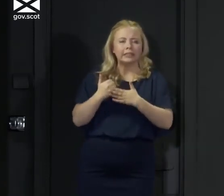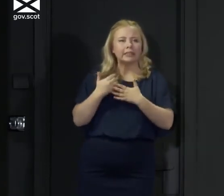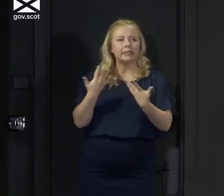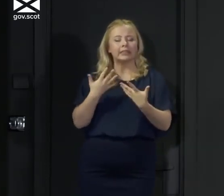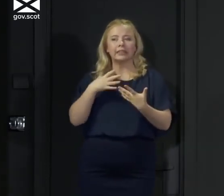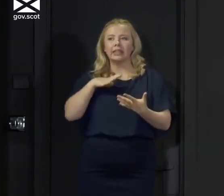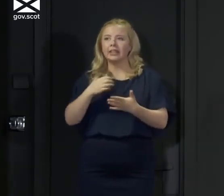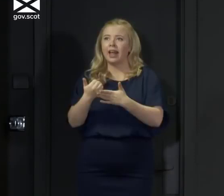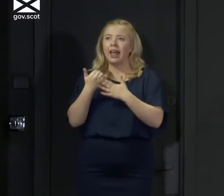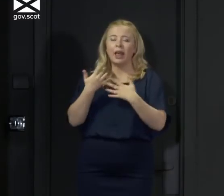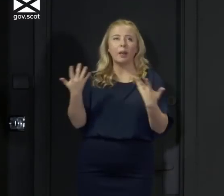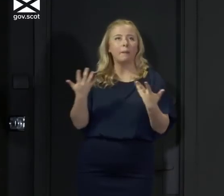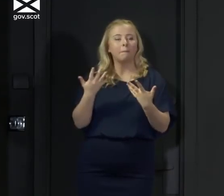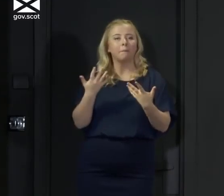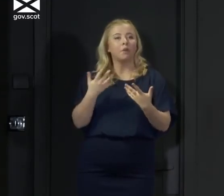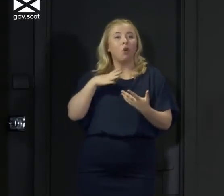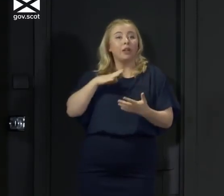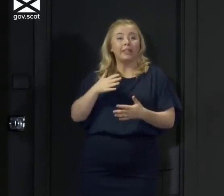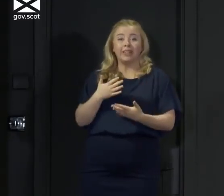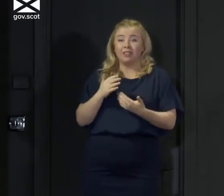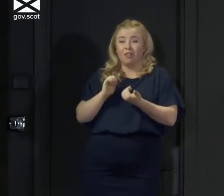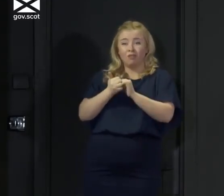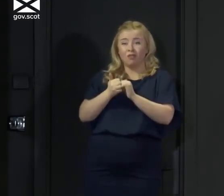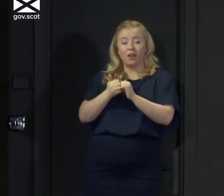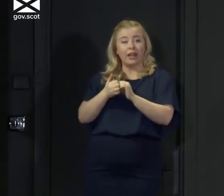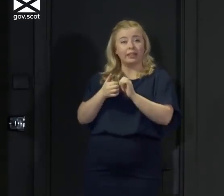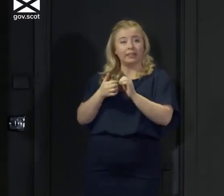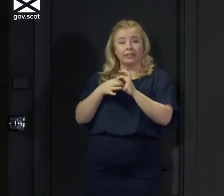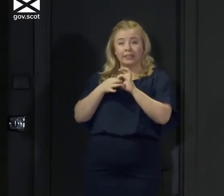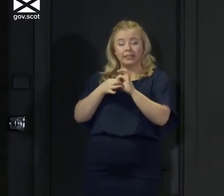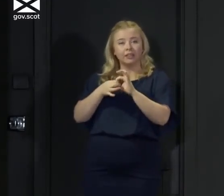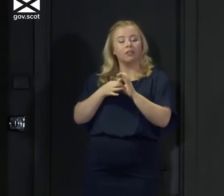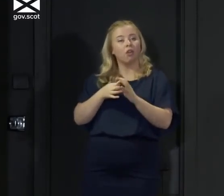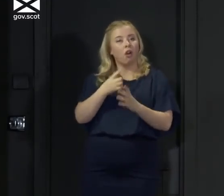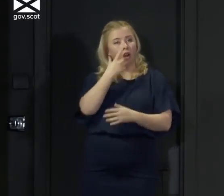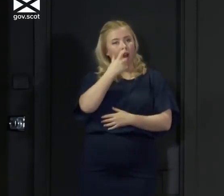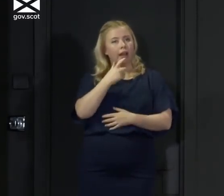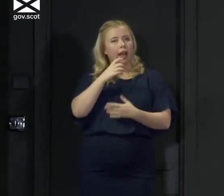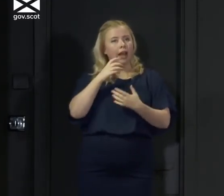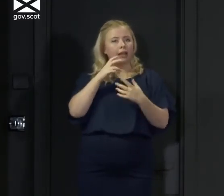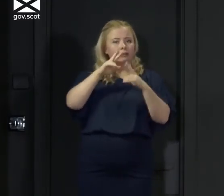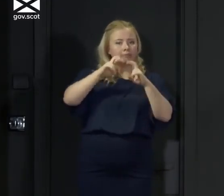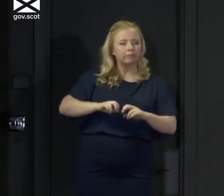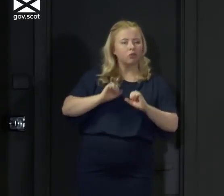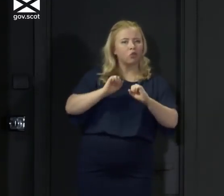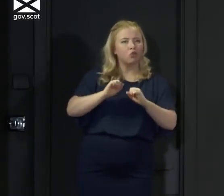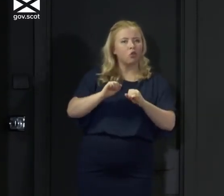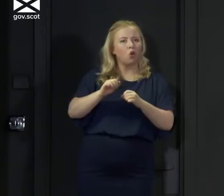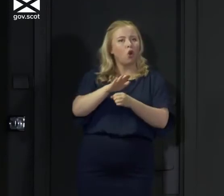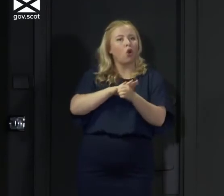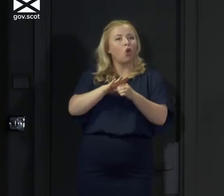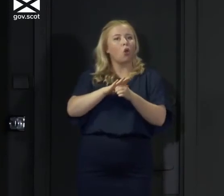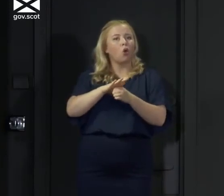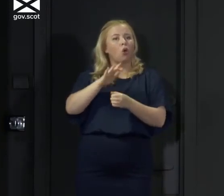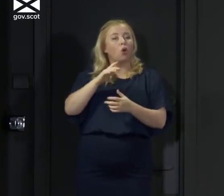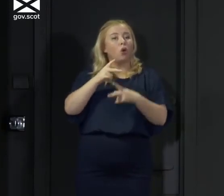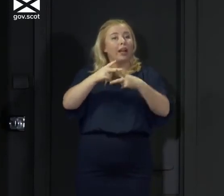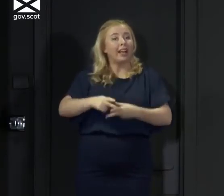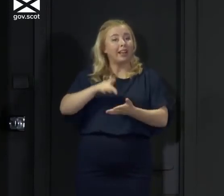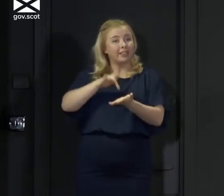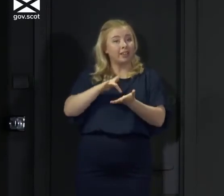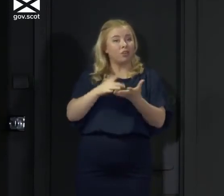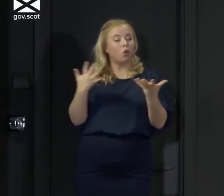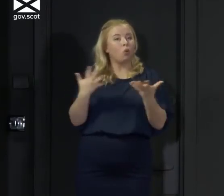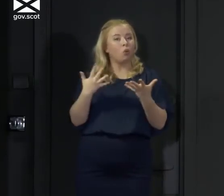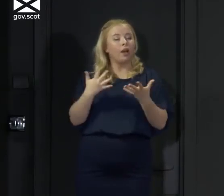maybe if you just need a friendly word, you can search for your local carer centre on the Care Information Scotland website and